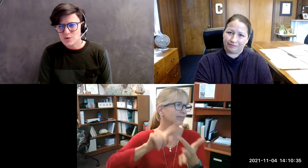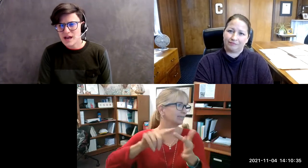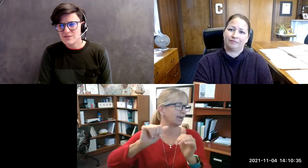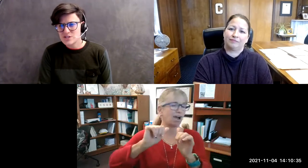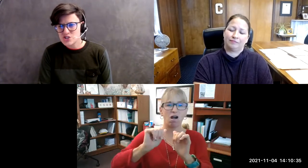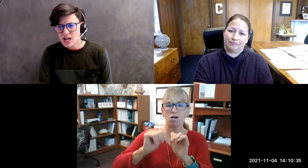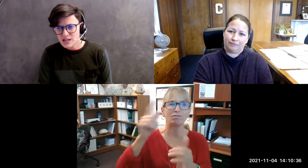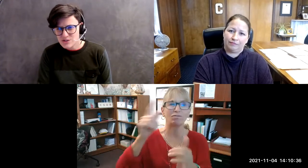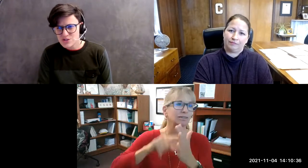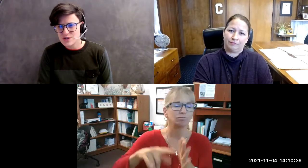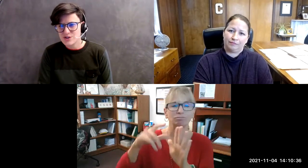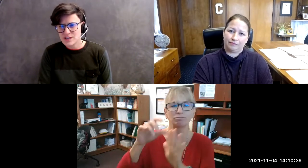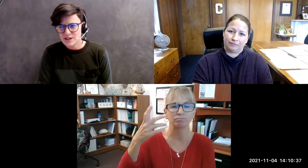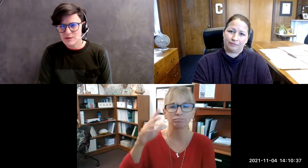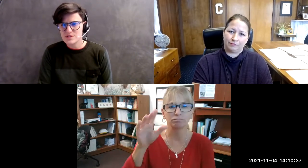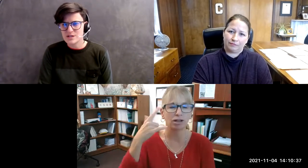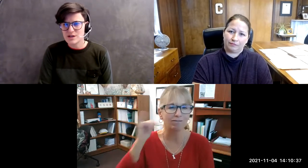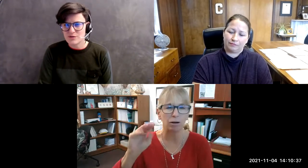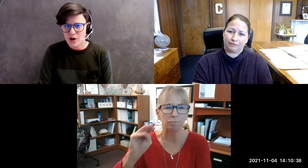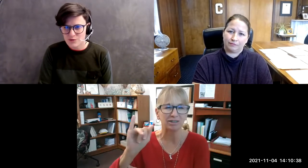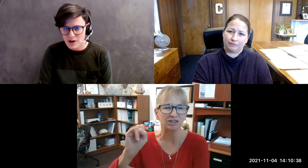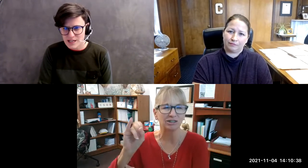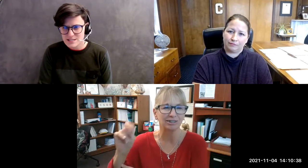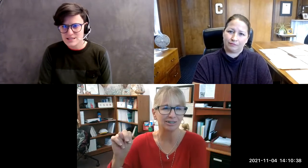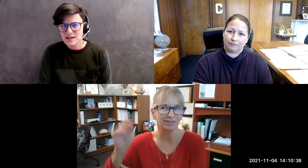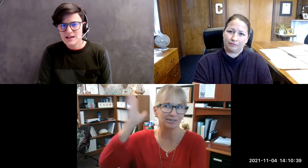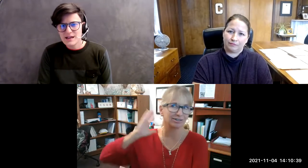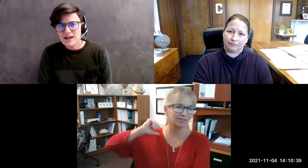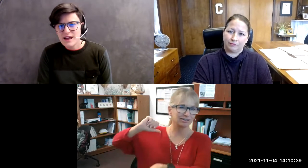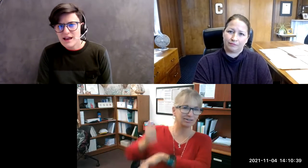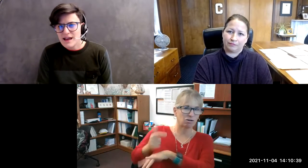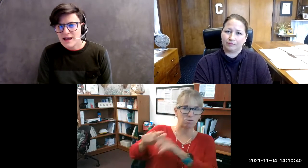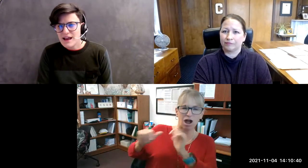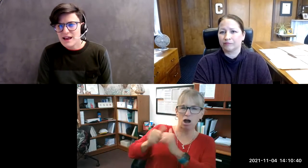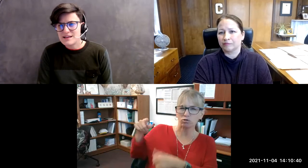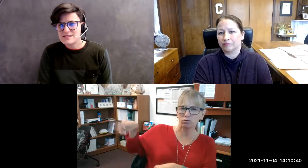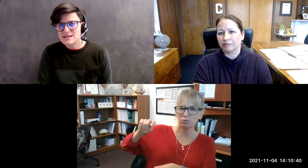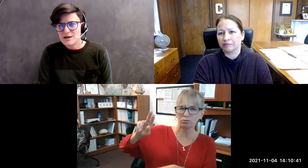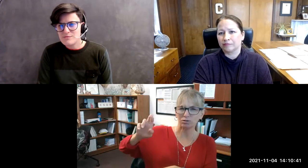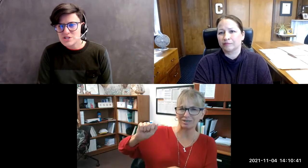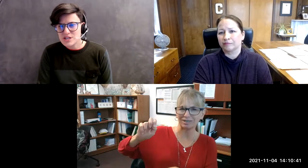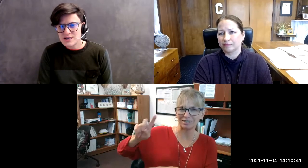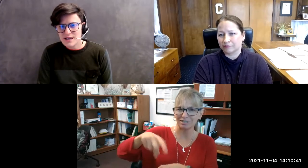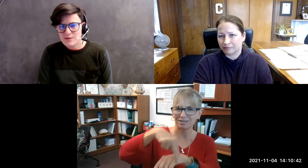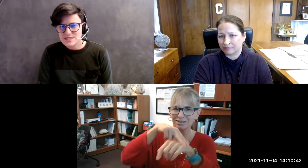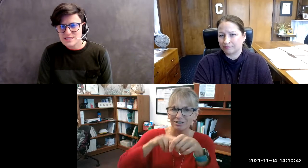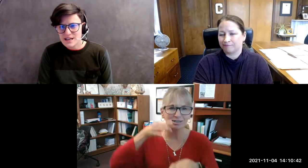we have to change the curriculum to confront race. And the mission that was set